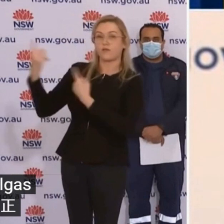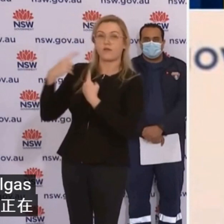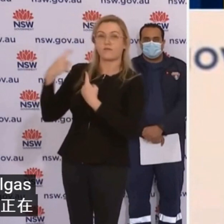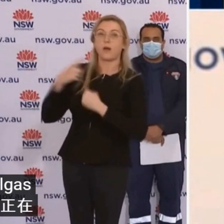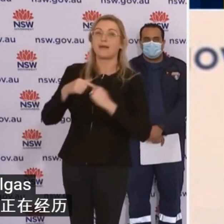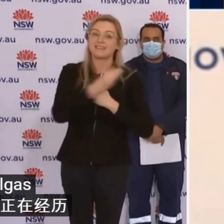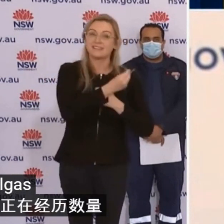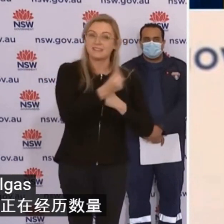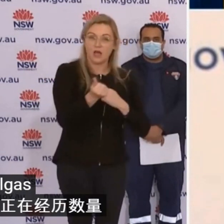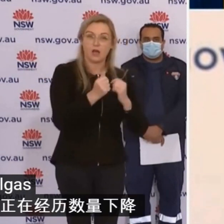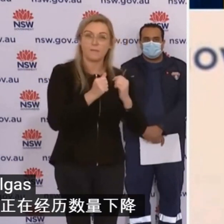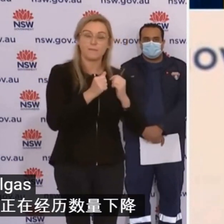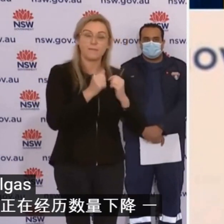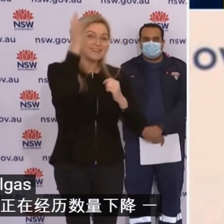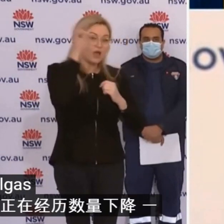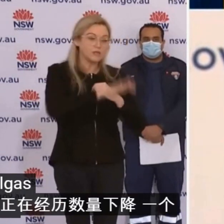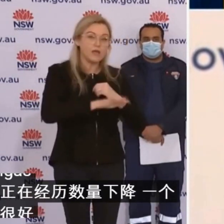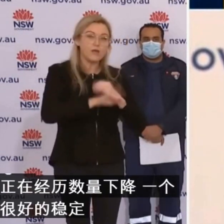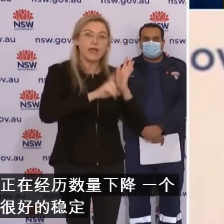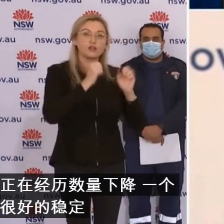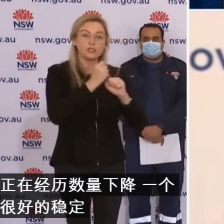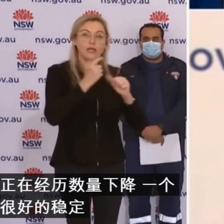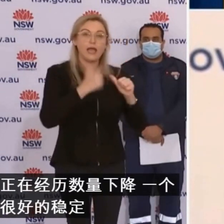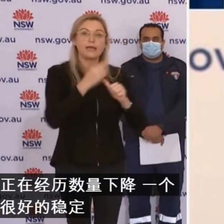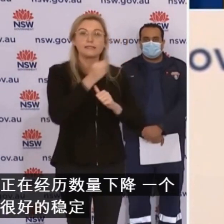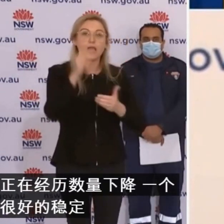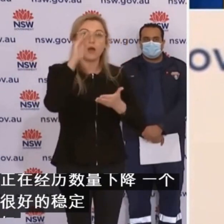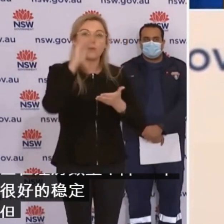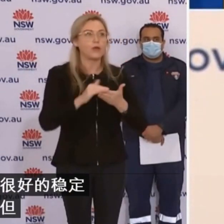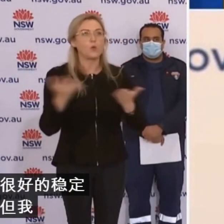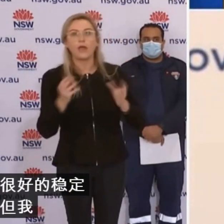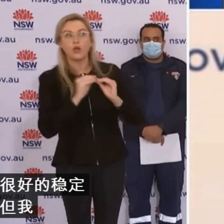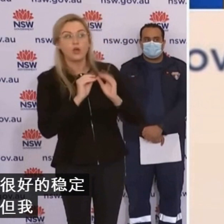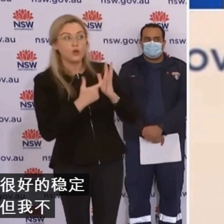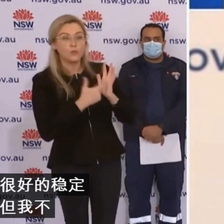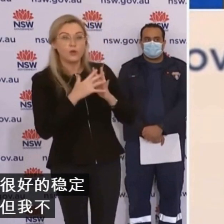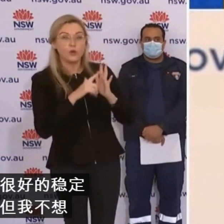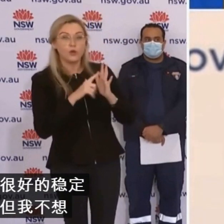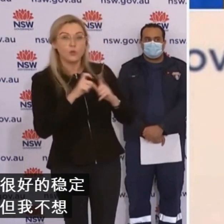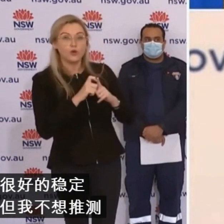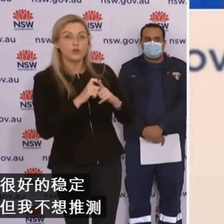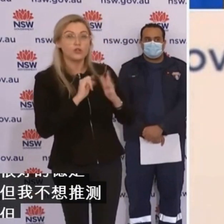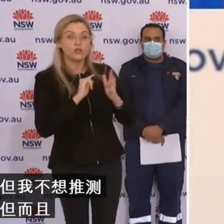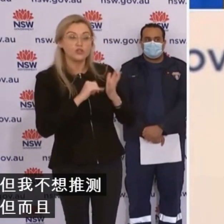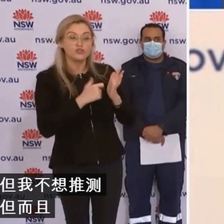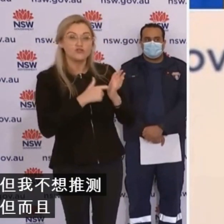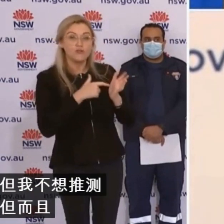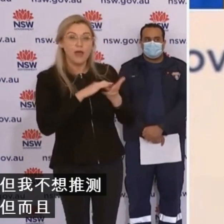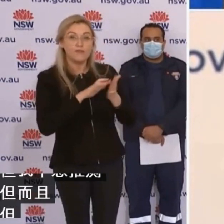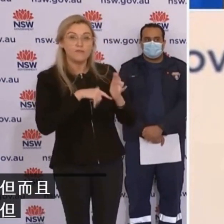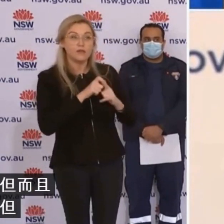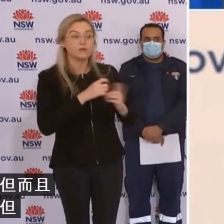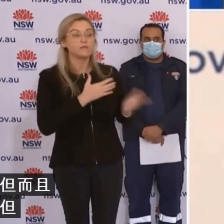who are experiencing a drop in numbers, a good stabilisation, but also I don't want to speculate. But also